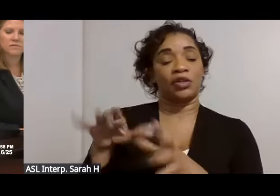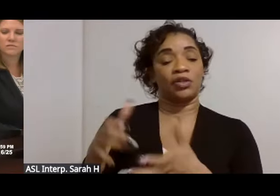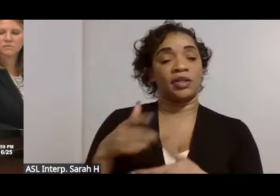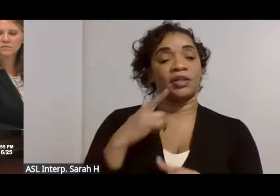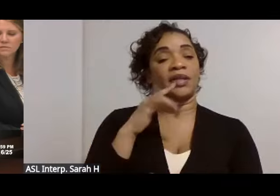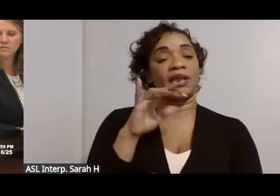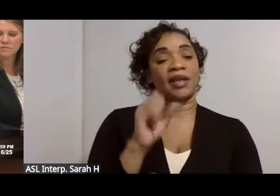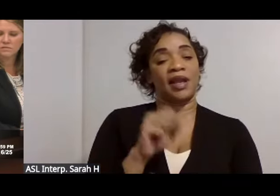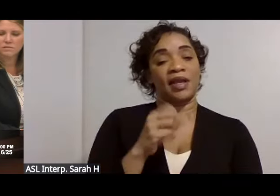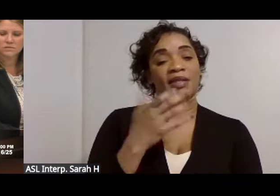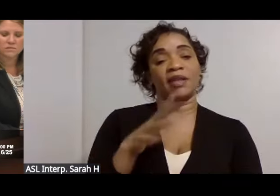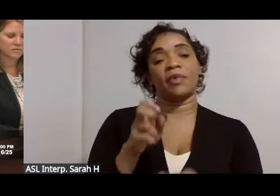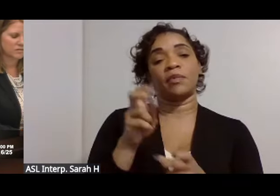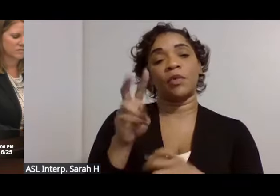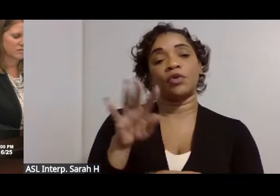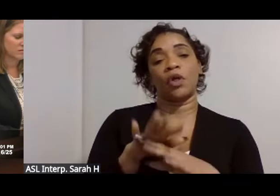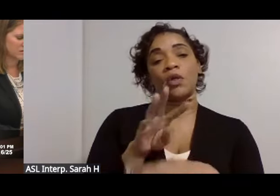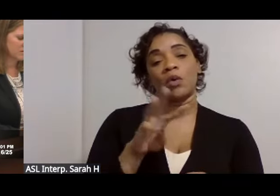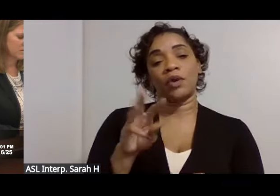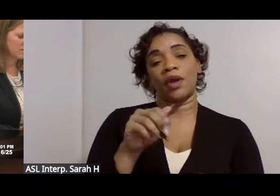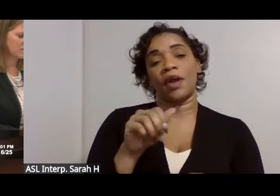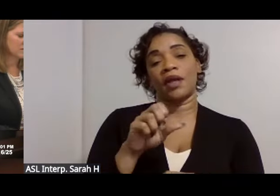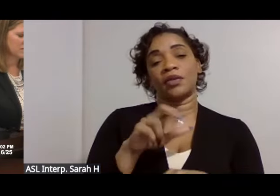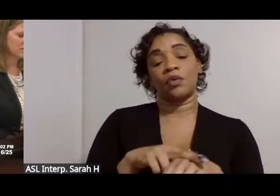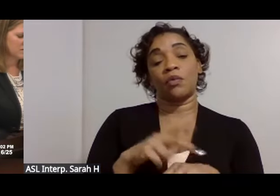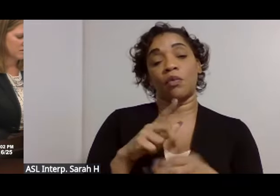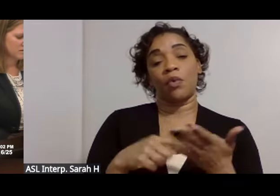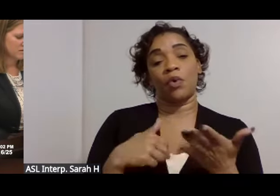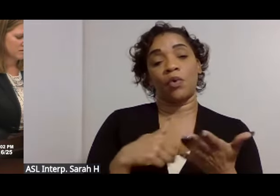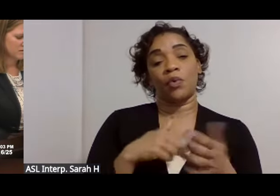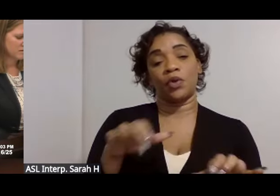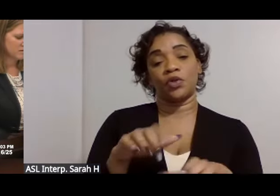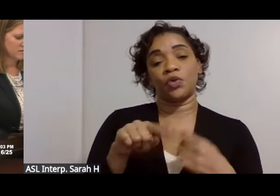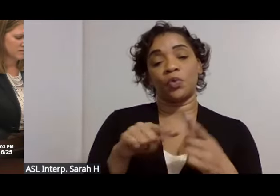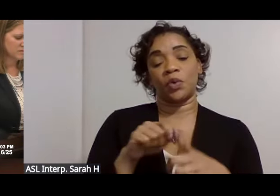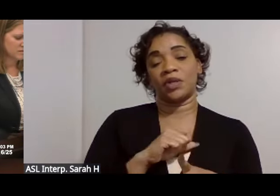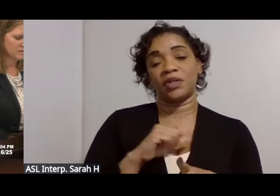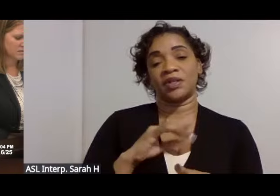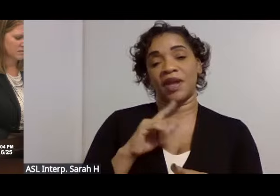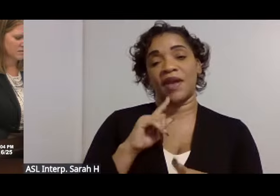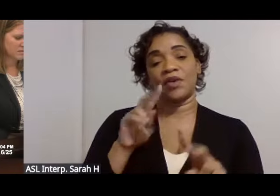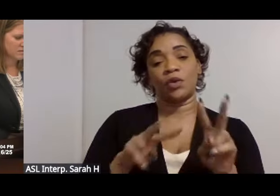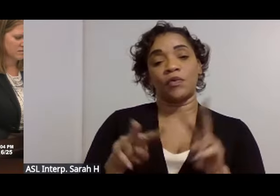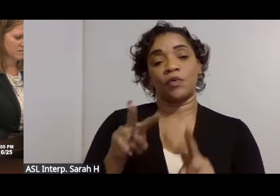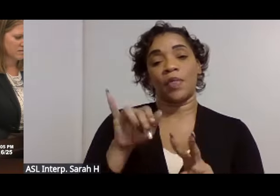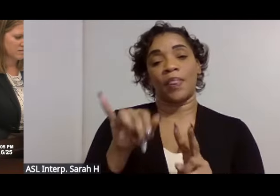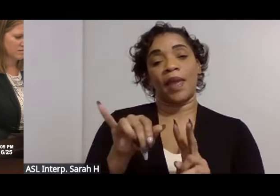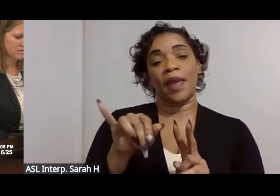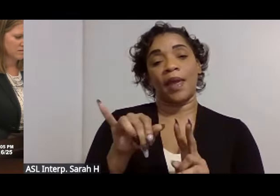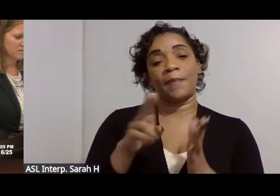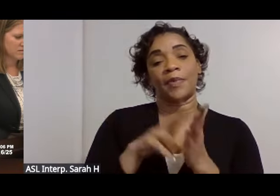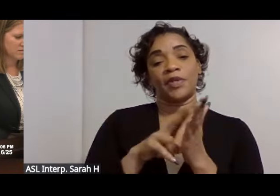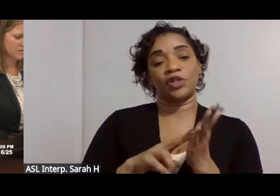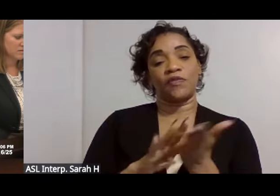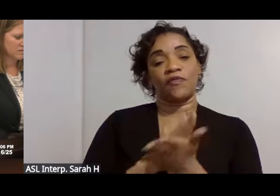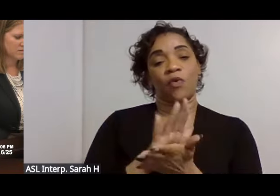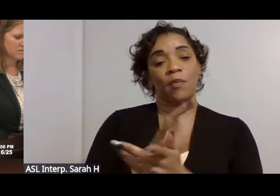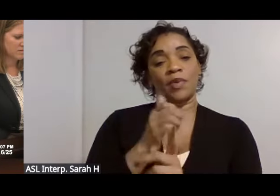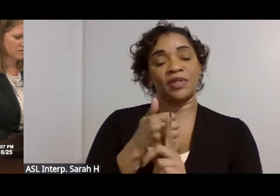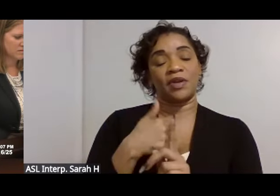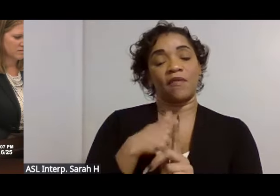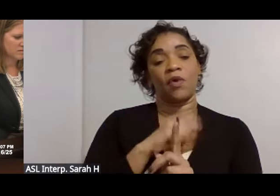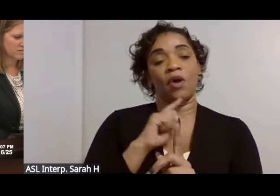do with the form requirements, when staff is reviewing the petition form itself, we are just looking at